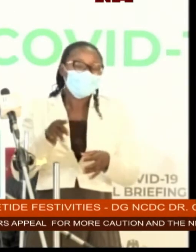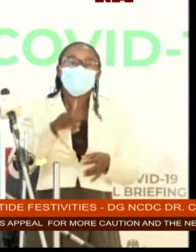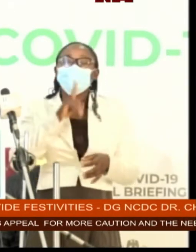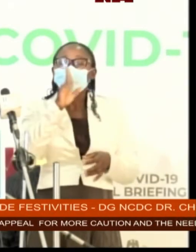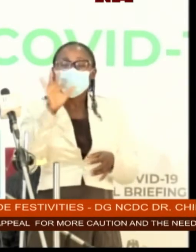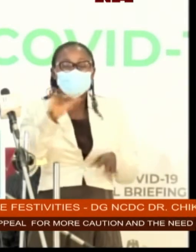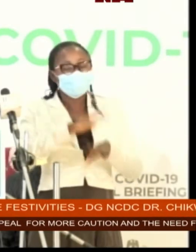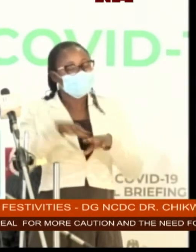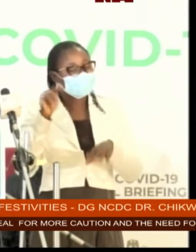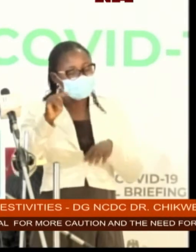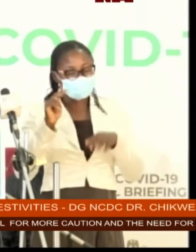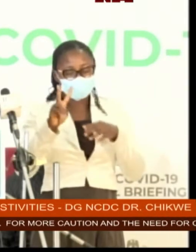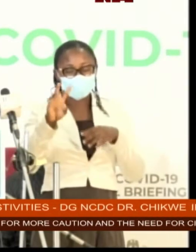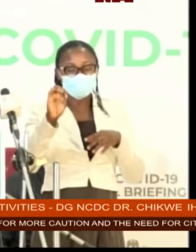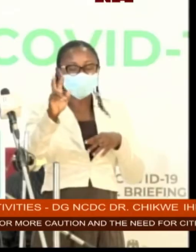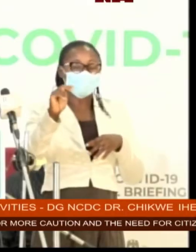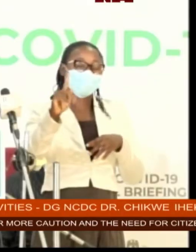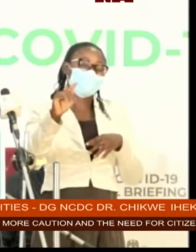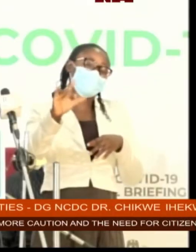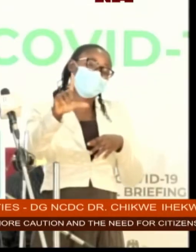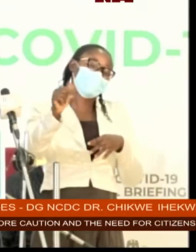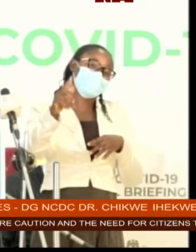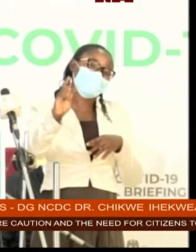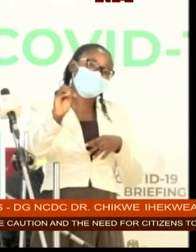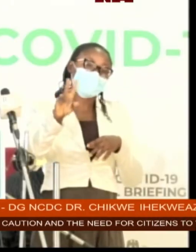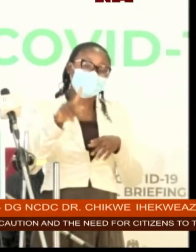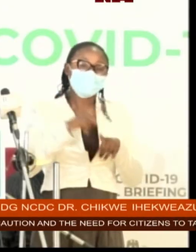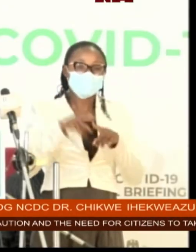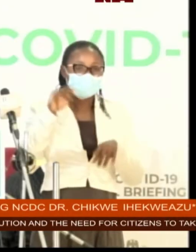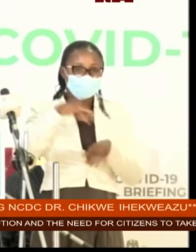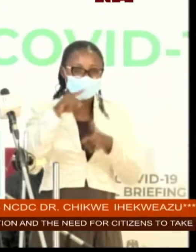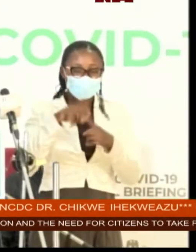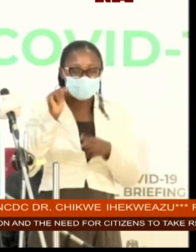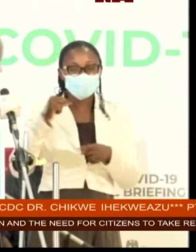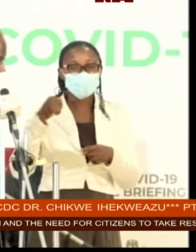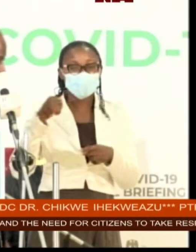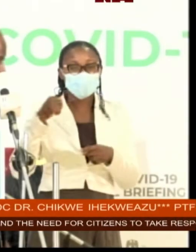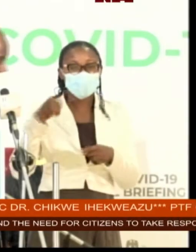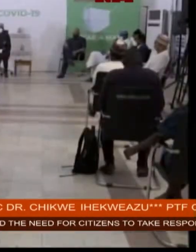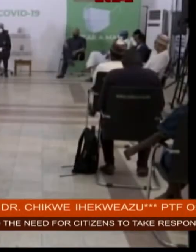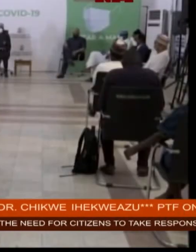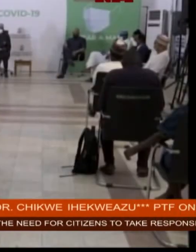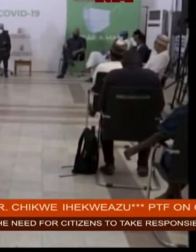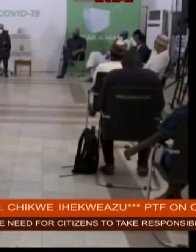ventilator. But when it is indicated, we shall put them to the ventilator. Thank you very much.